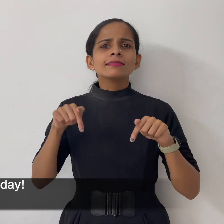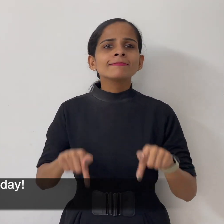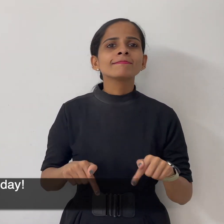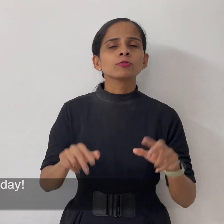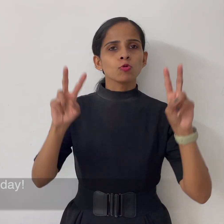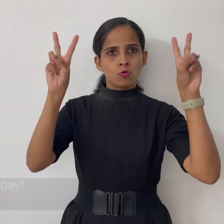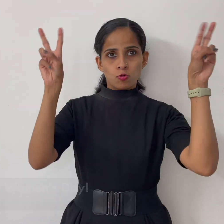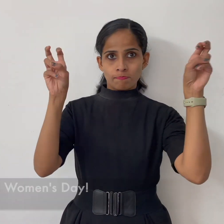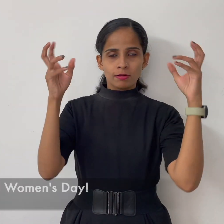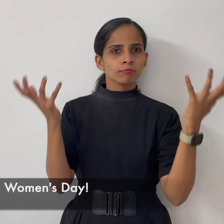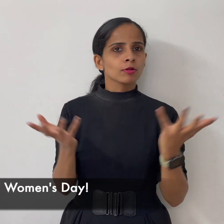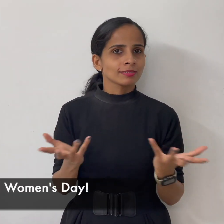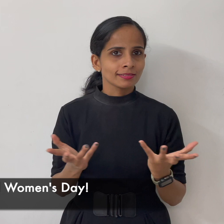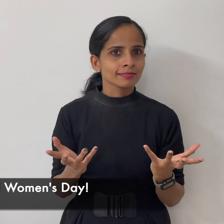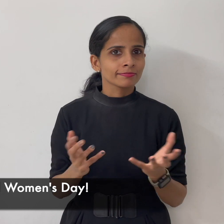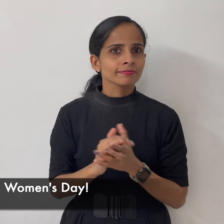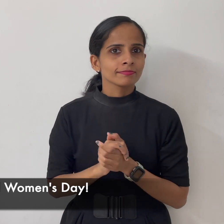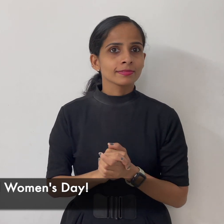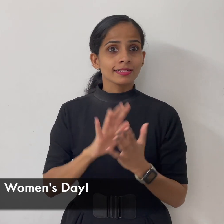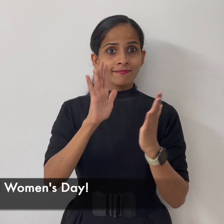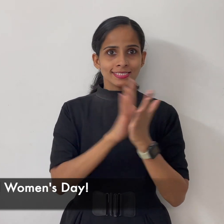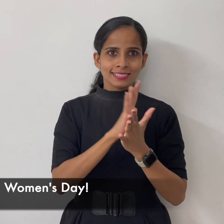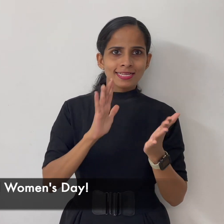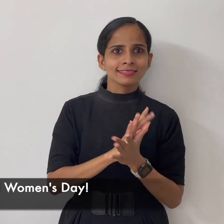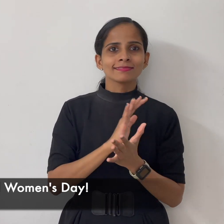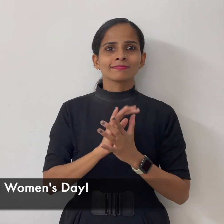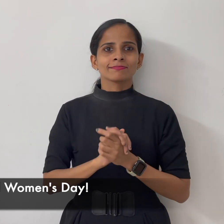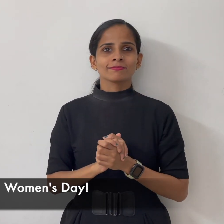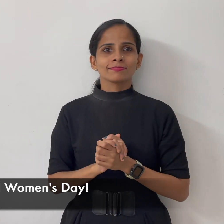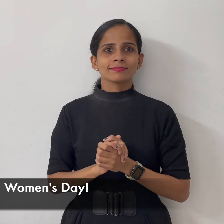It is the International Women's Day.